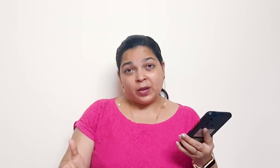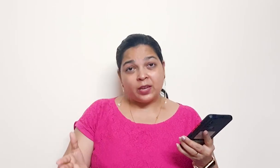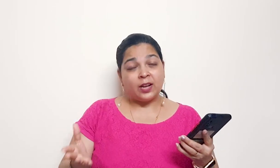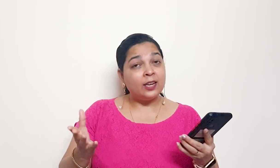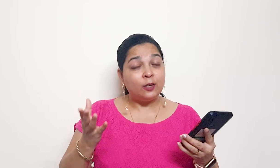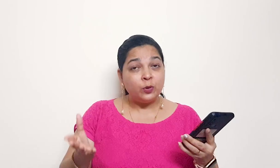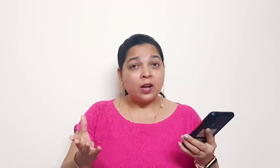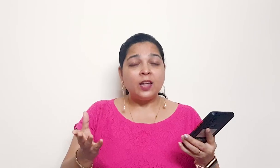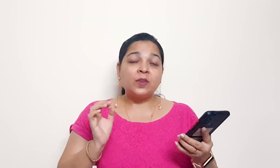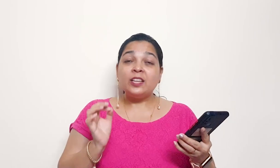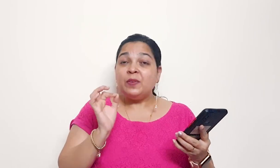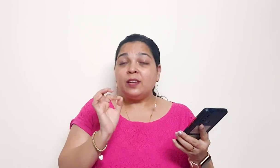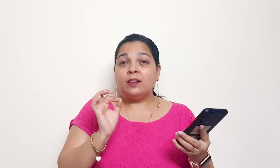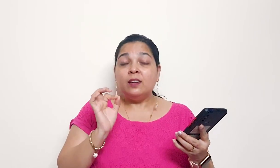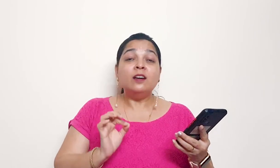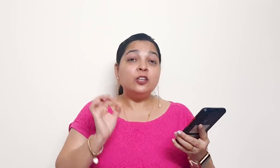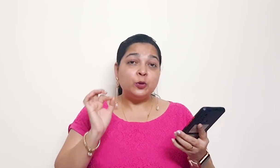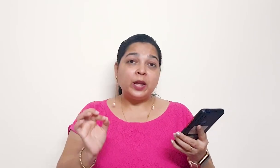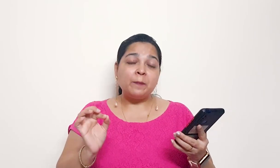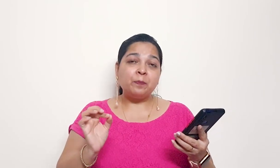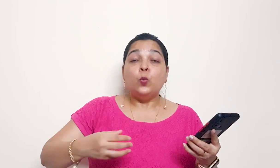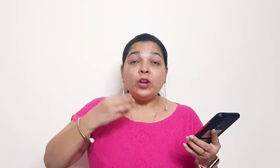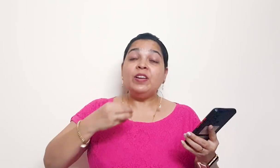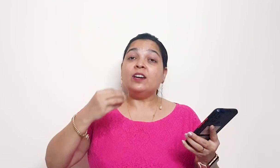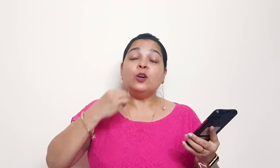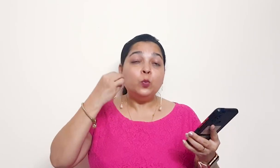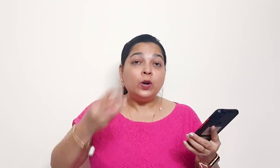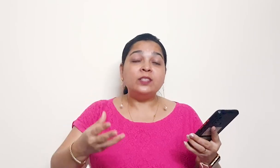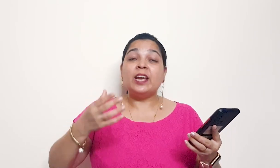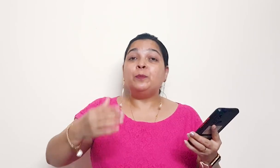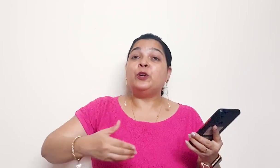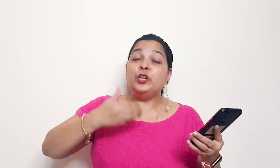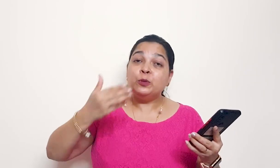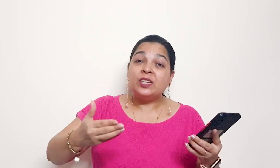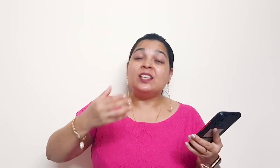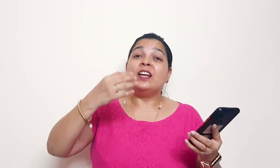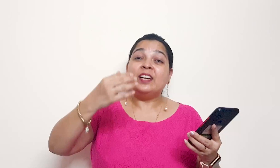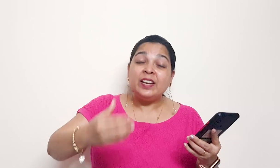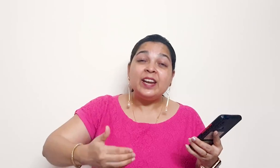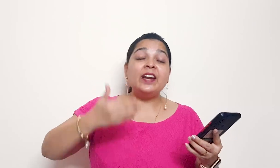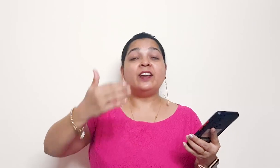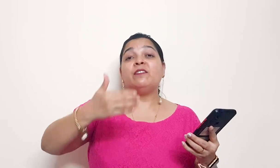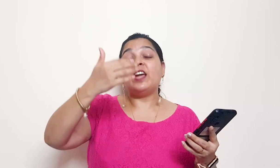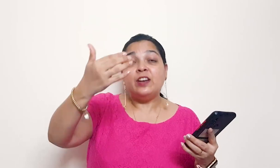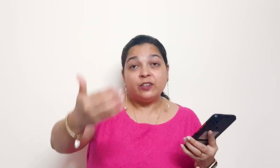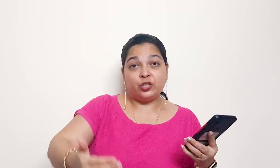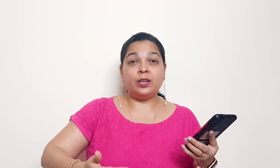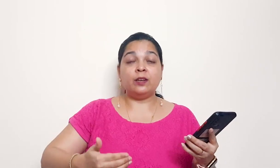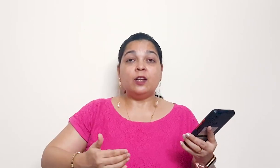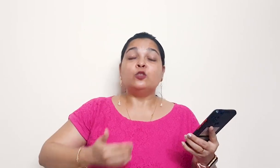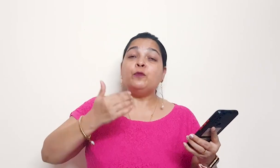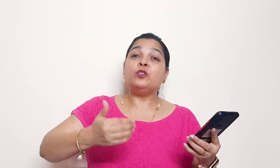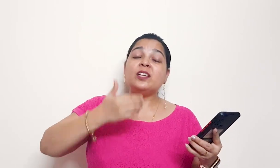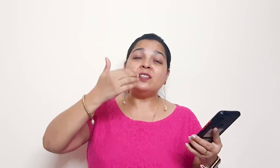you're speaking. Hallelujah. Have we learned today? When we utter words, it produces creative